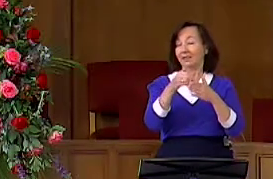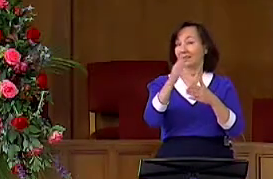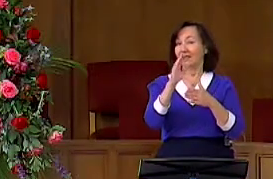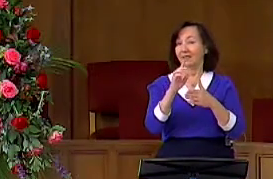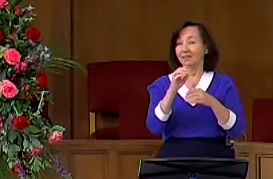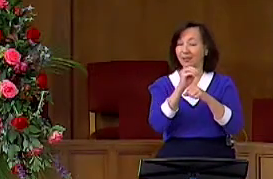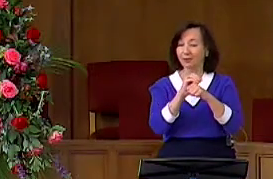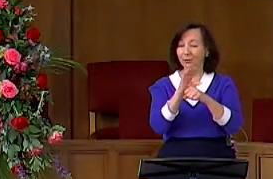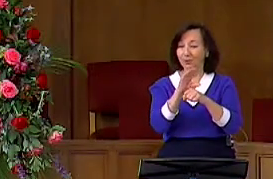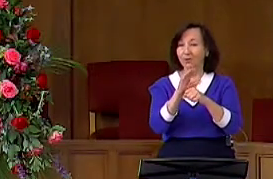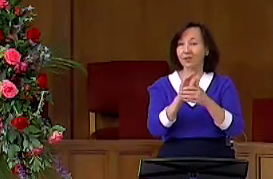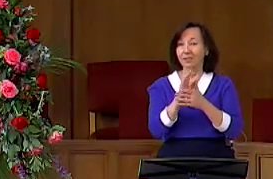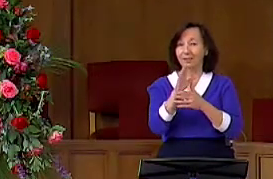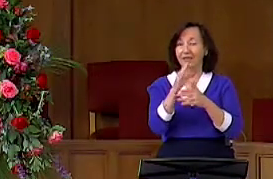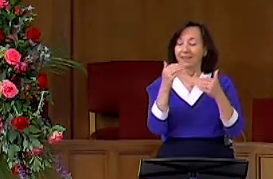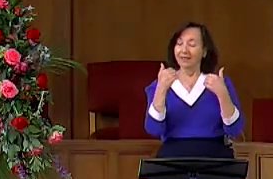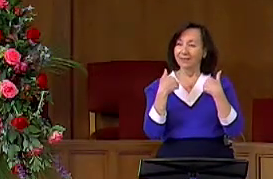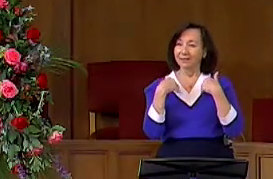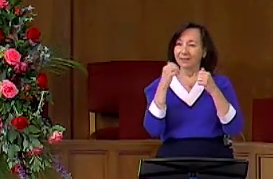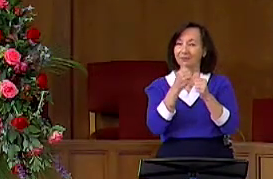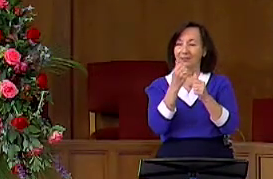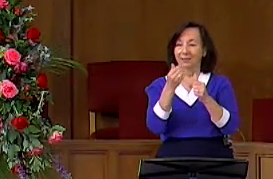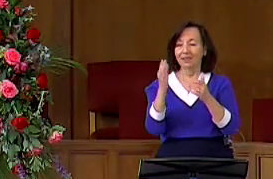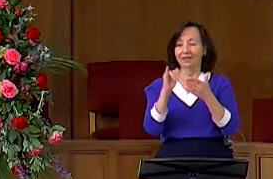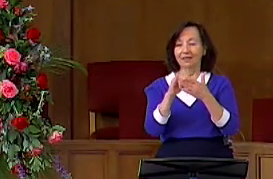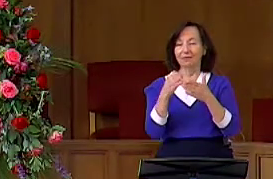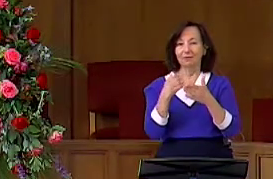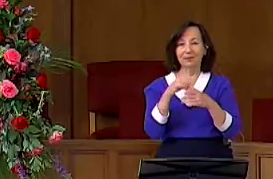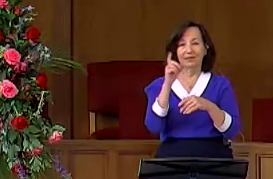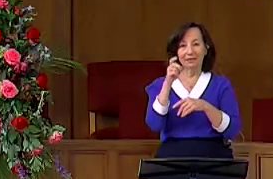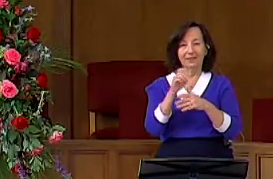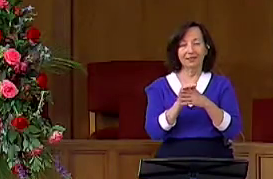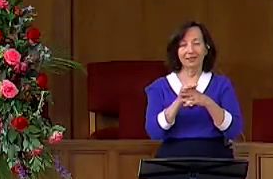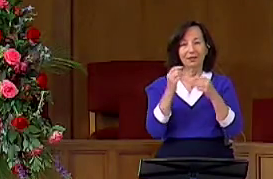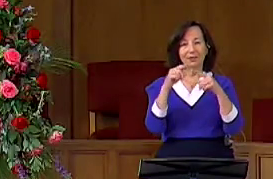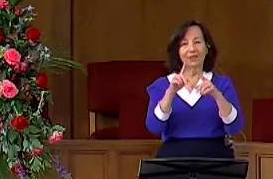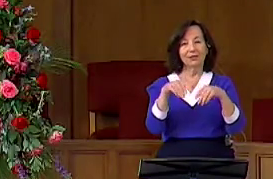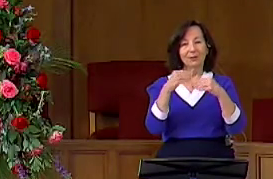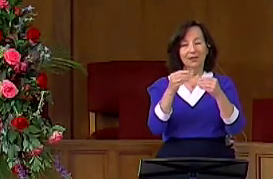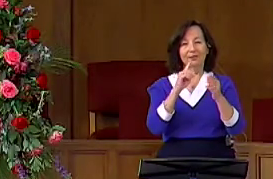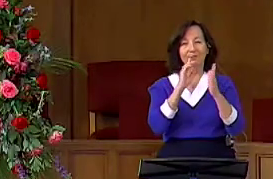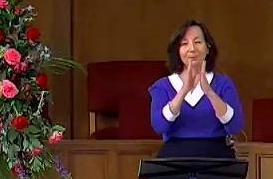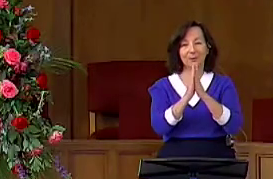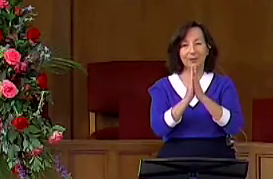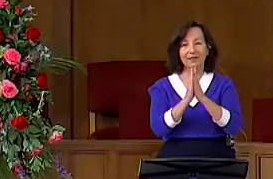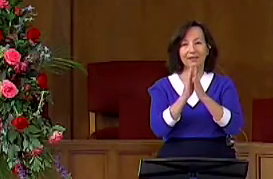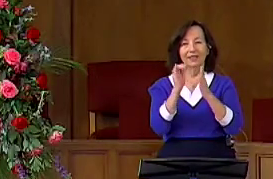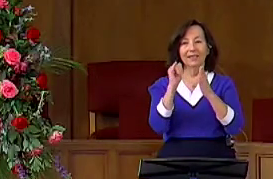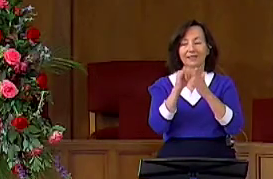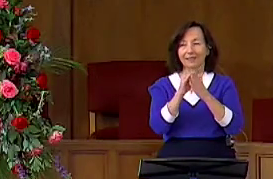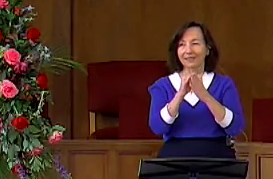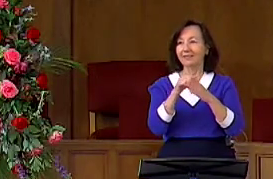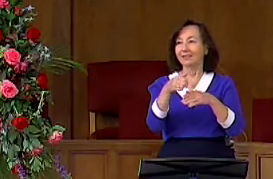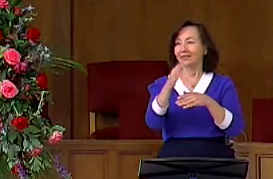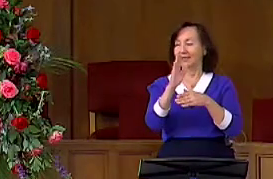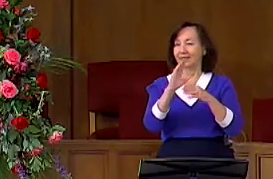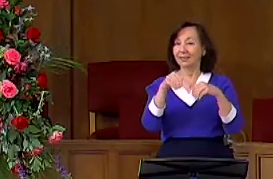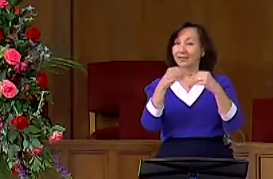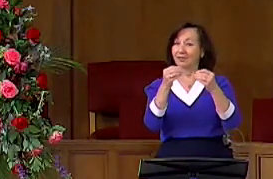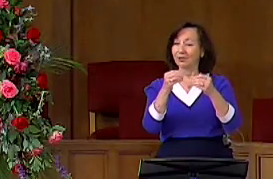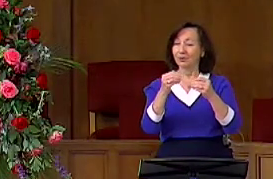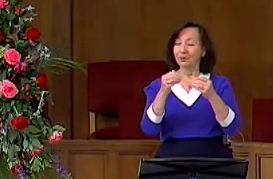source, and God has everything that we need. So as you give today, pray that God gives you a